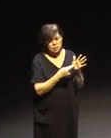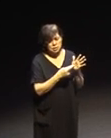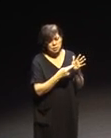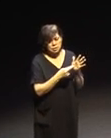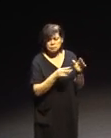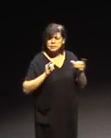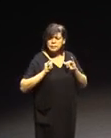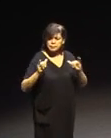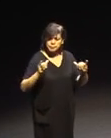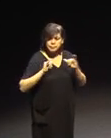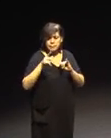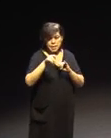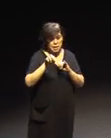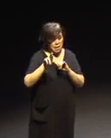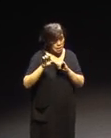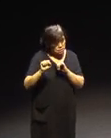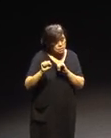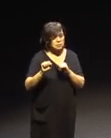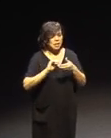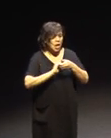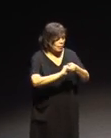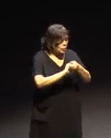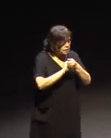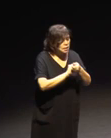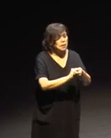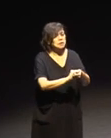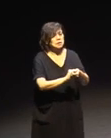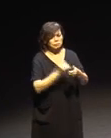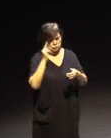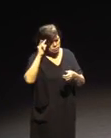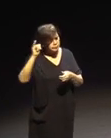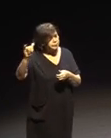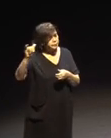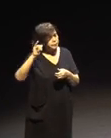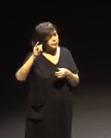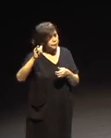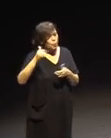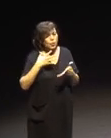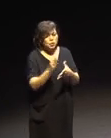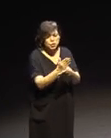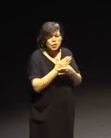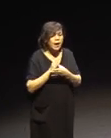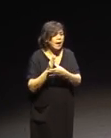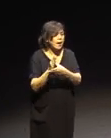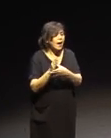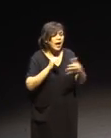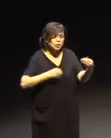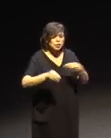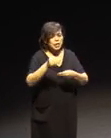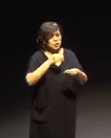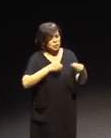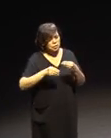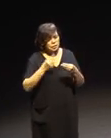as peers, as collaborators, as like-minded people who perhaps want to share, exchange their views